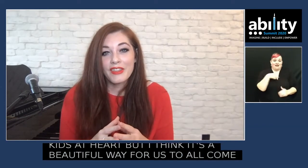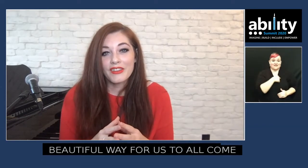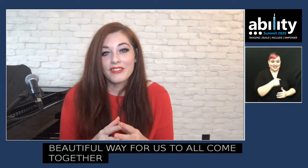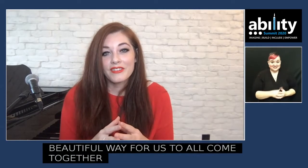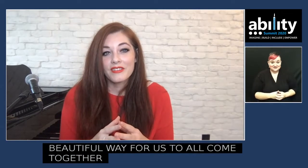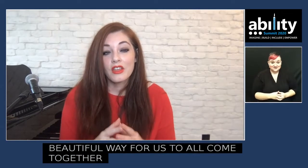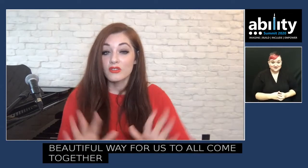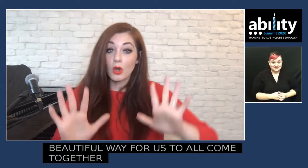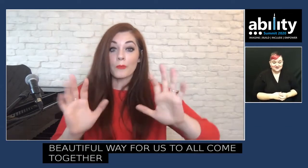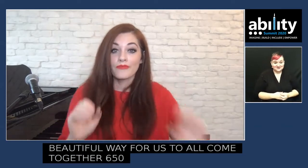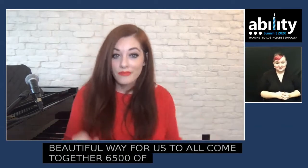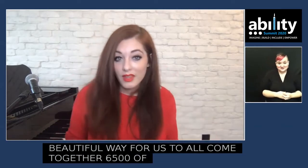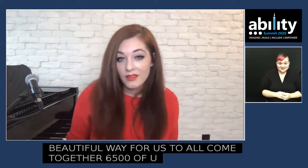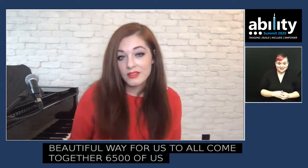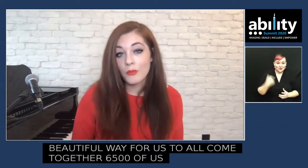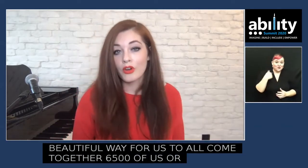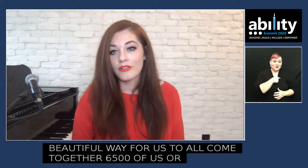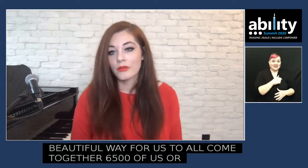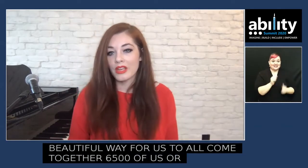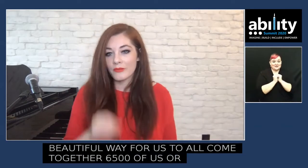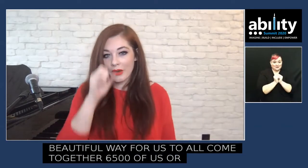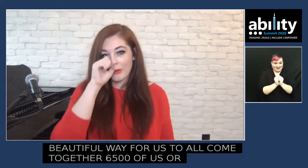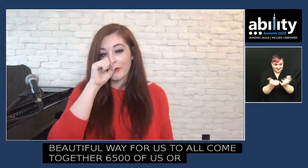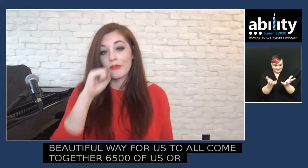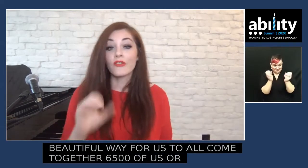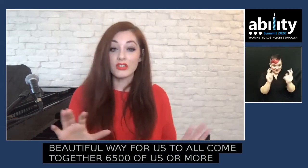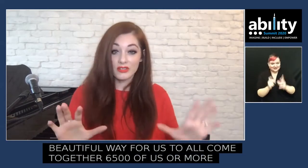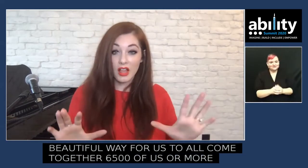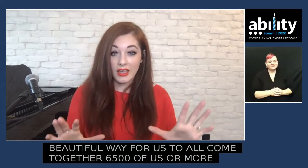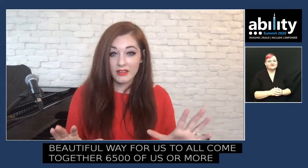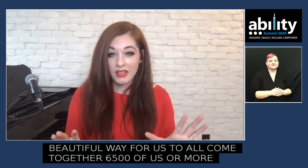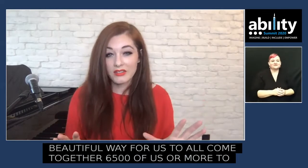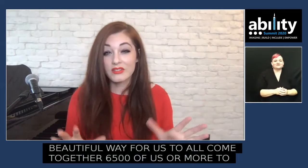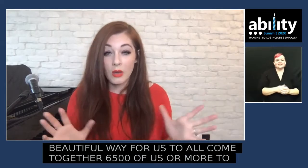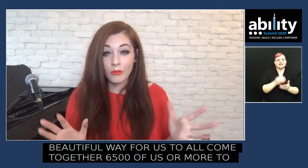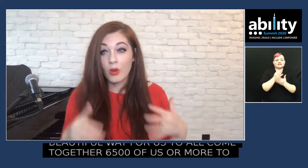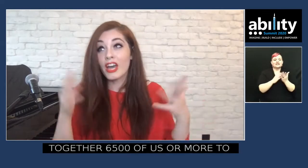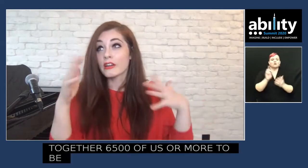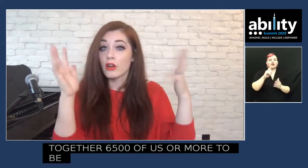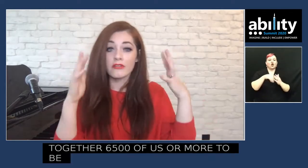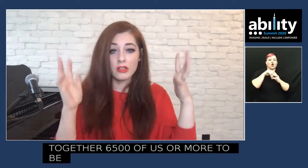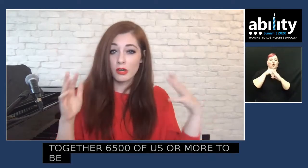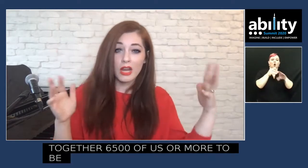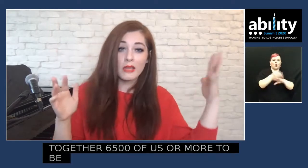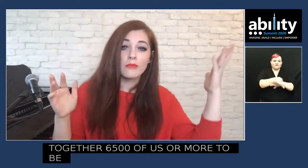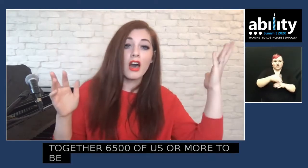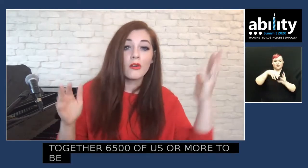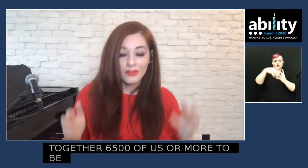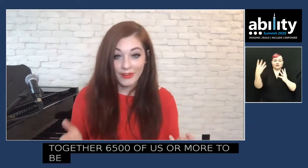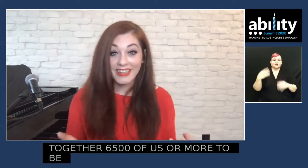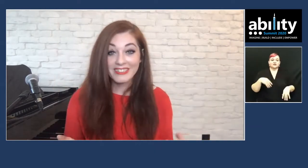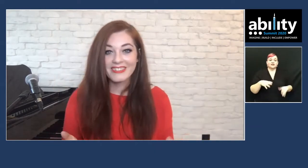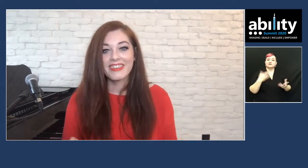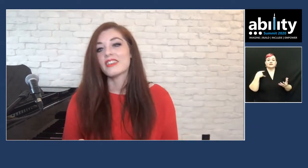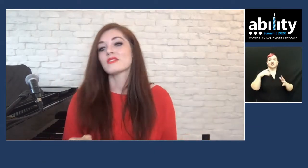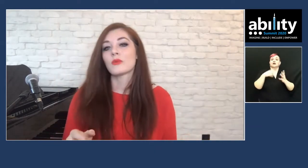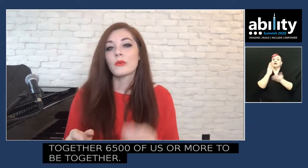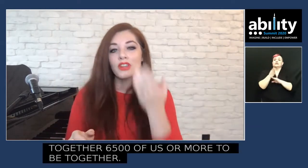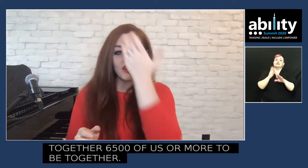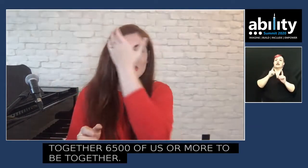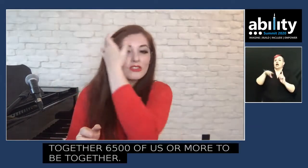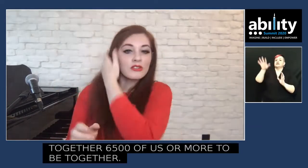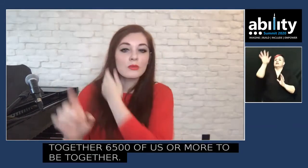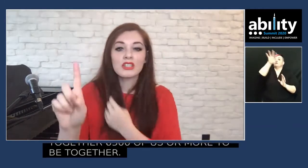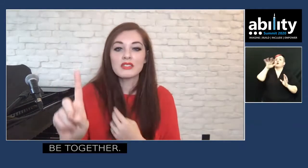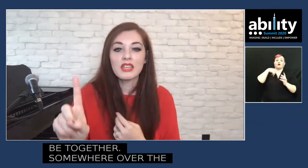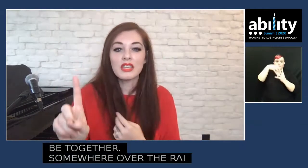to be together. So, Somewhere Over the Rainbow. First line is somewhere over the rainbow, right? So